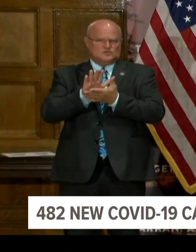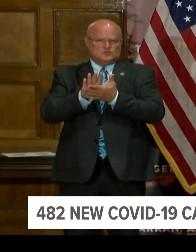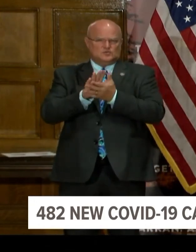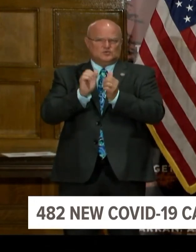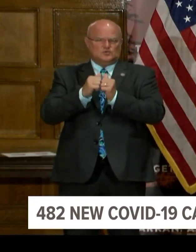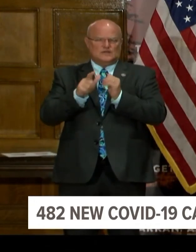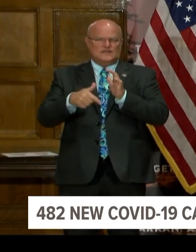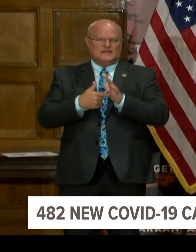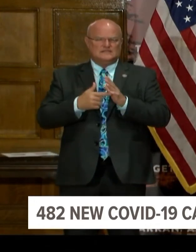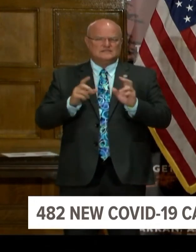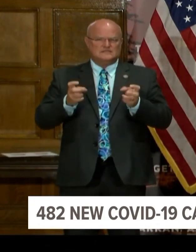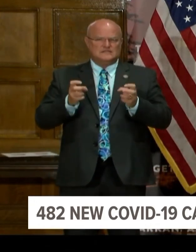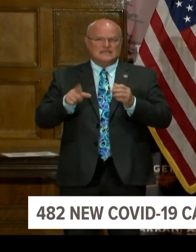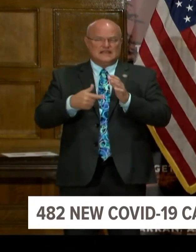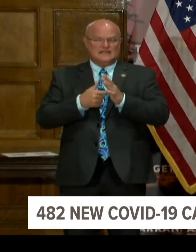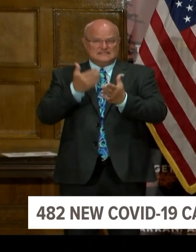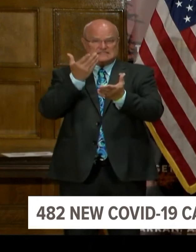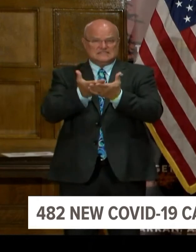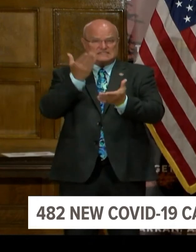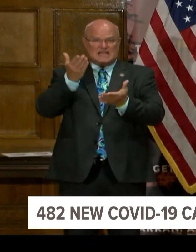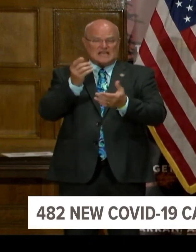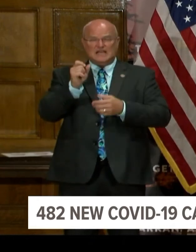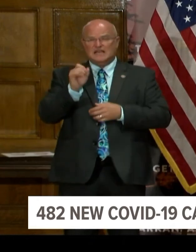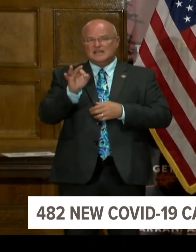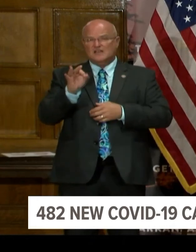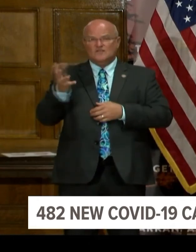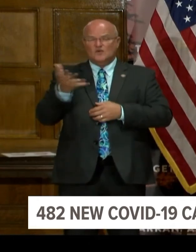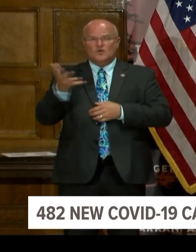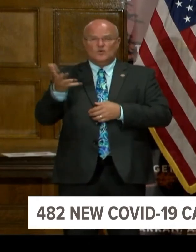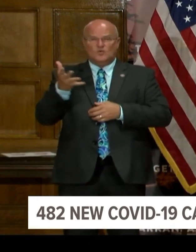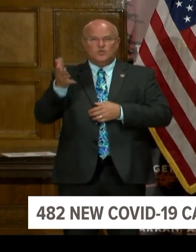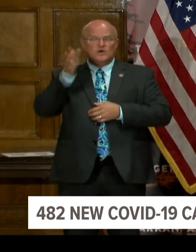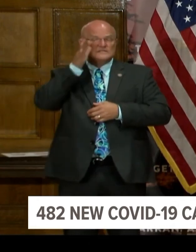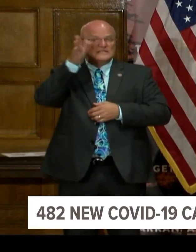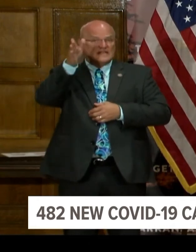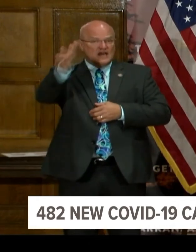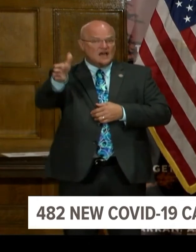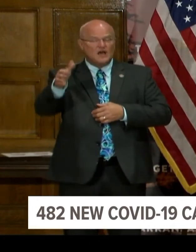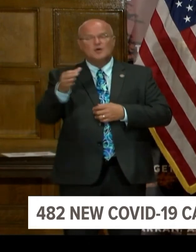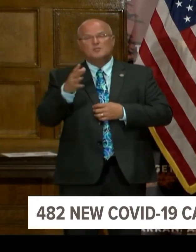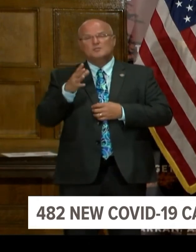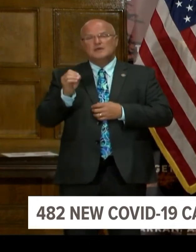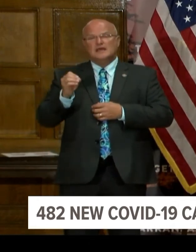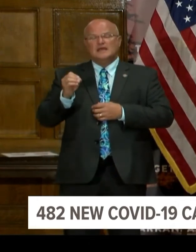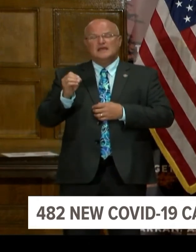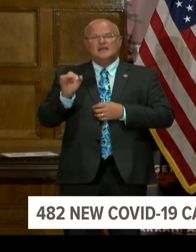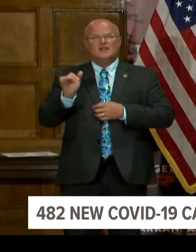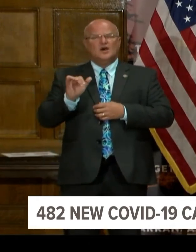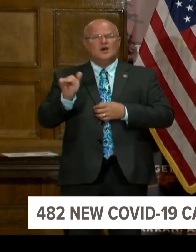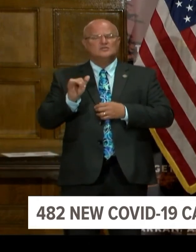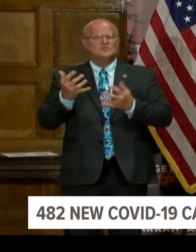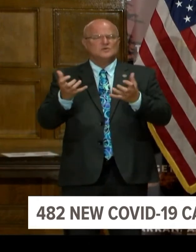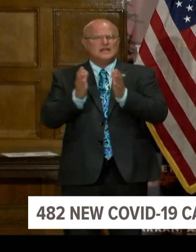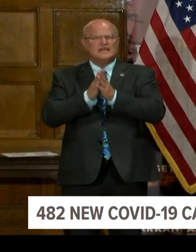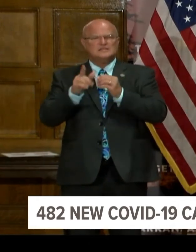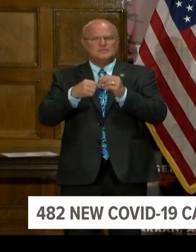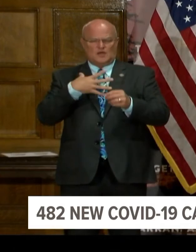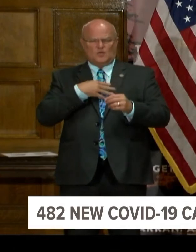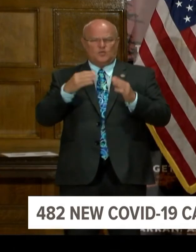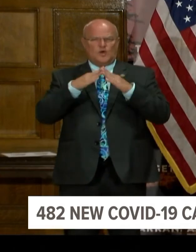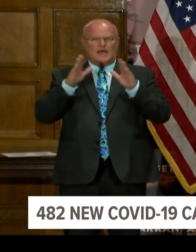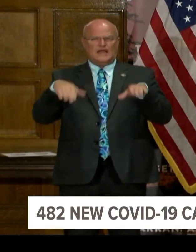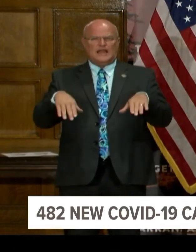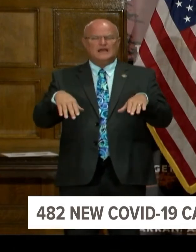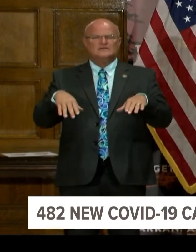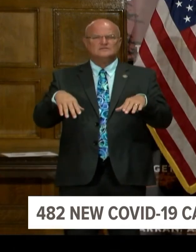this is this a sign of what's to come? And also wanted to ask you about the White House